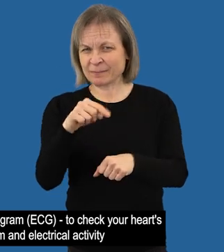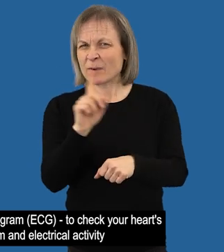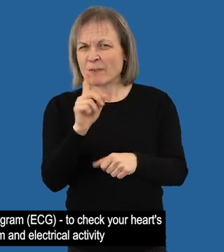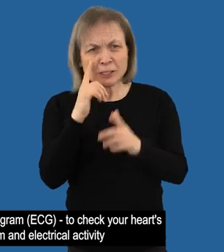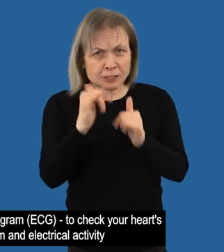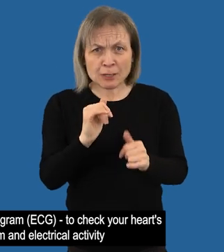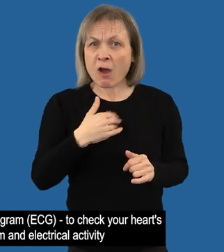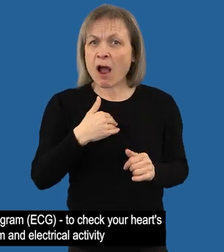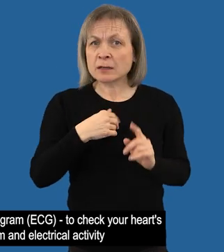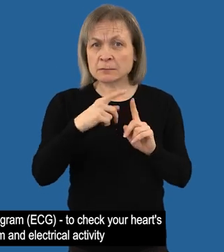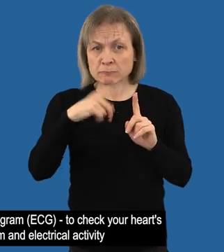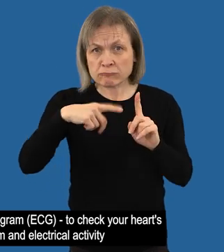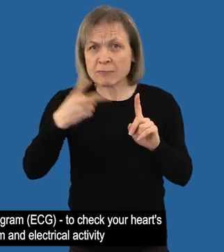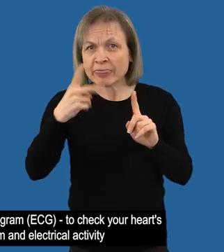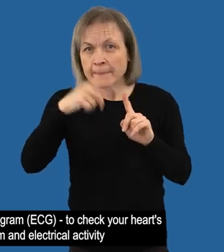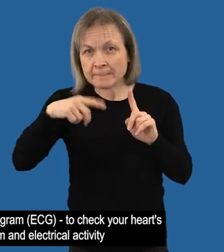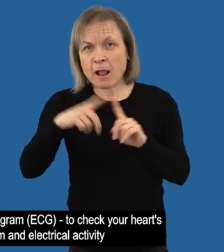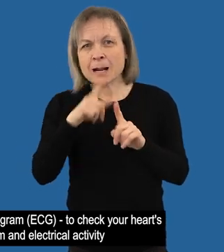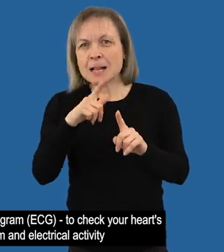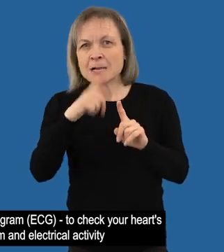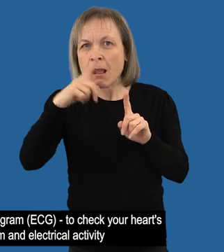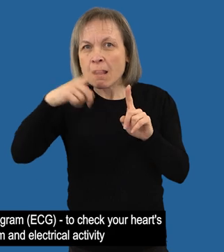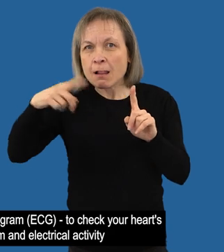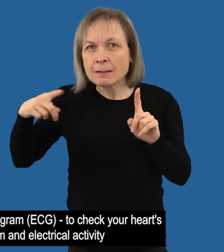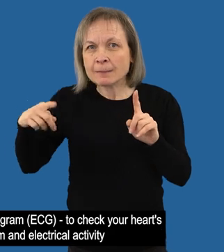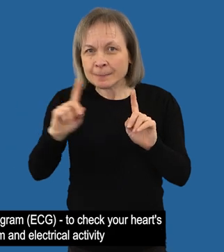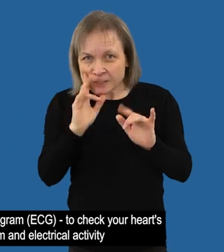to check your heart's rhythm and electrical activity.